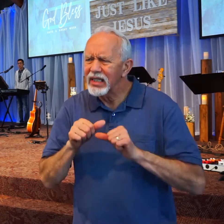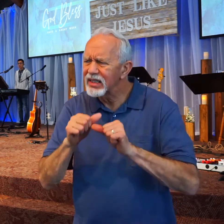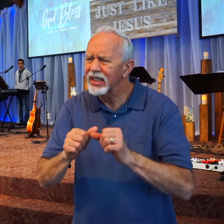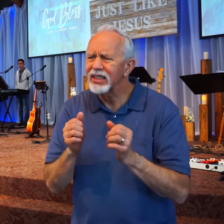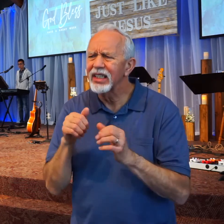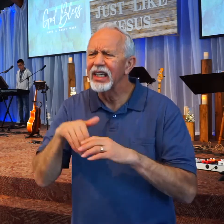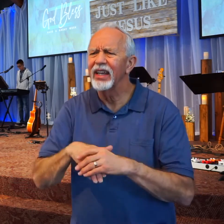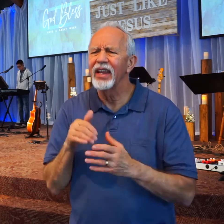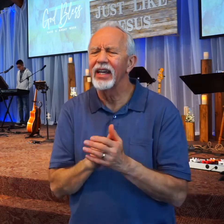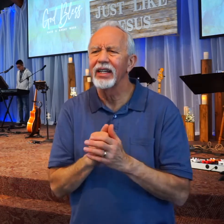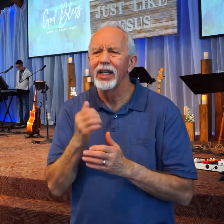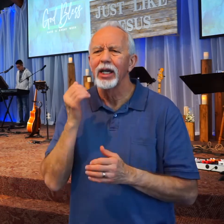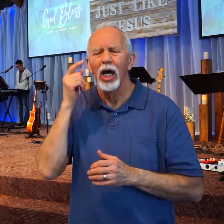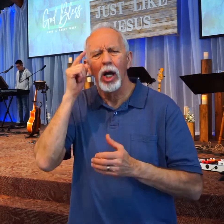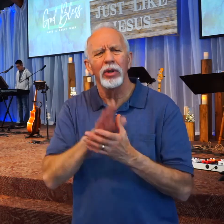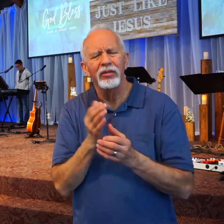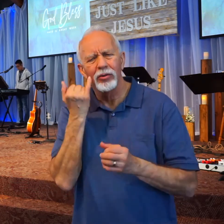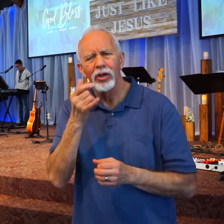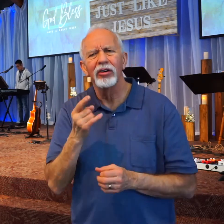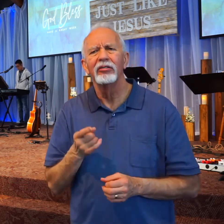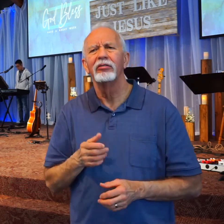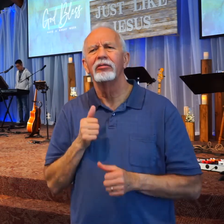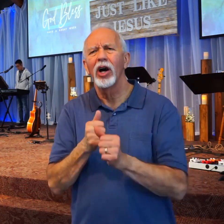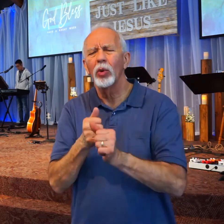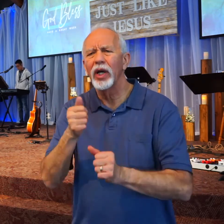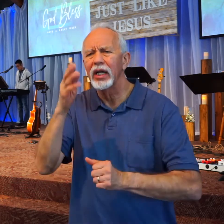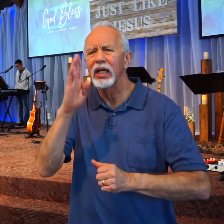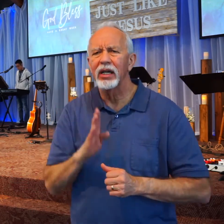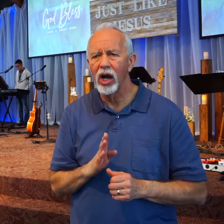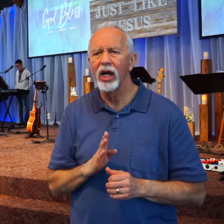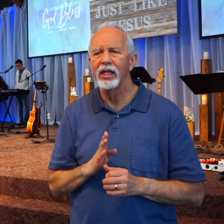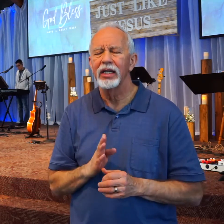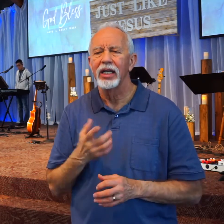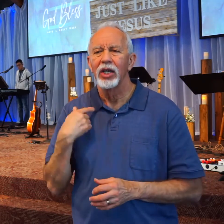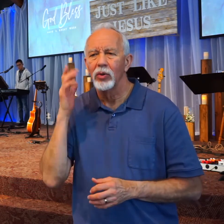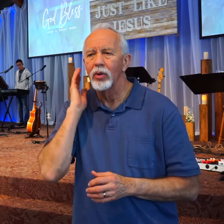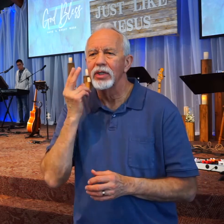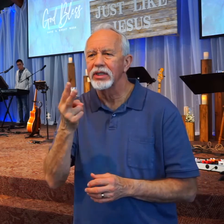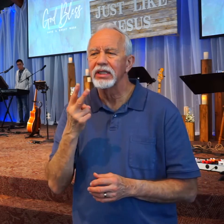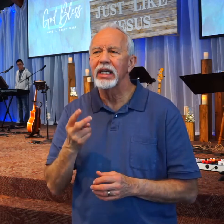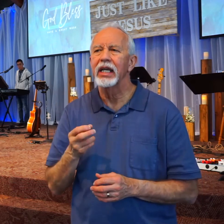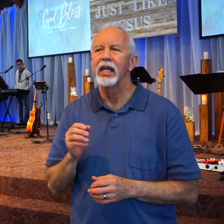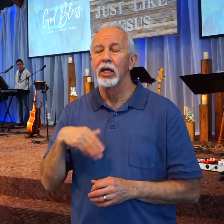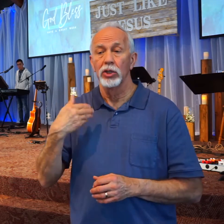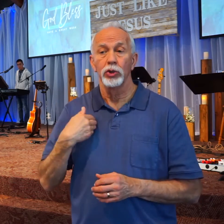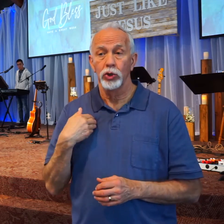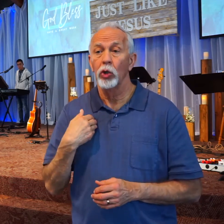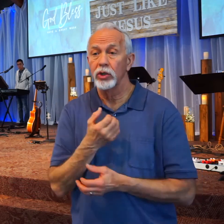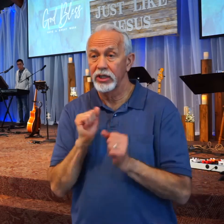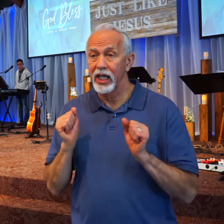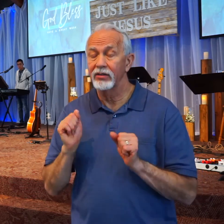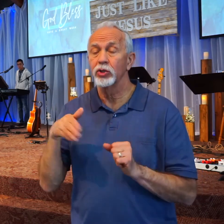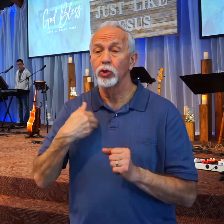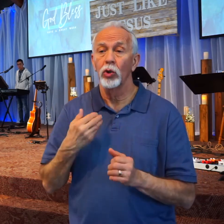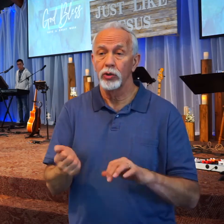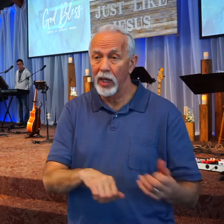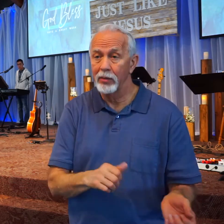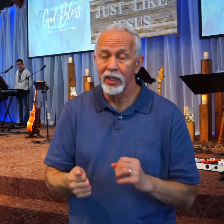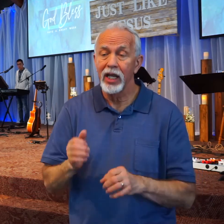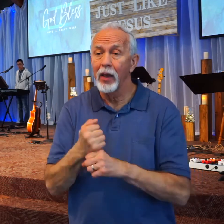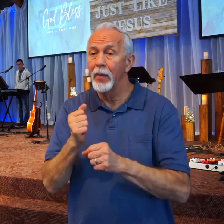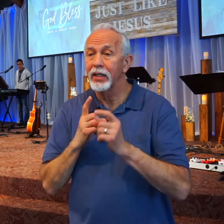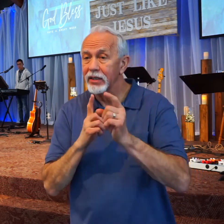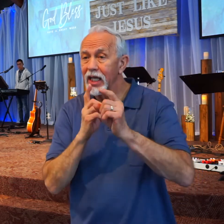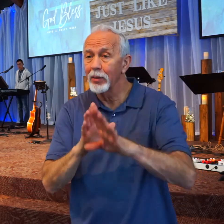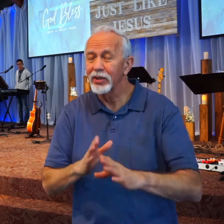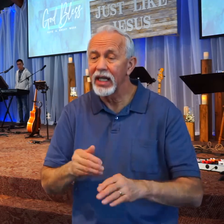that if we are following God's call on us as a church, we're going to see souls saved, we're going to see souls baptized, we're going to make disciples, and